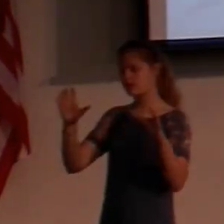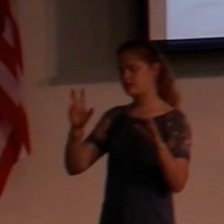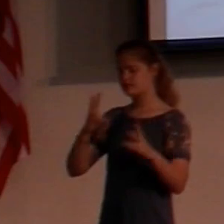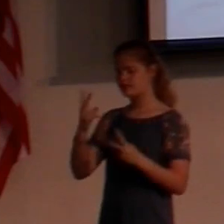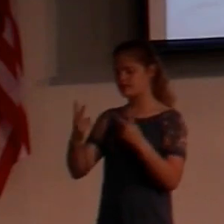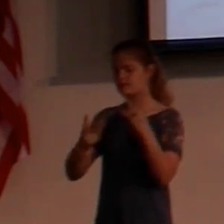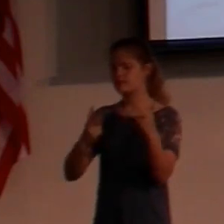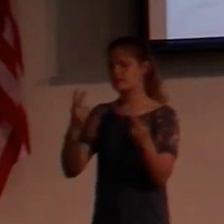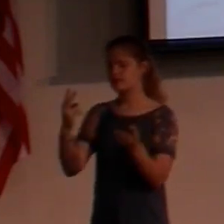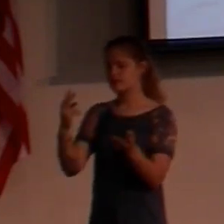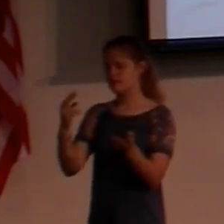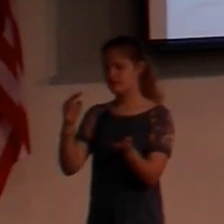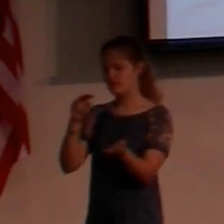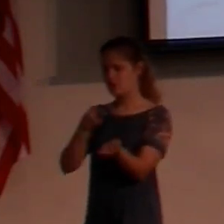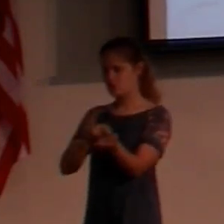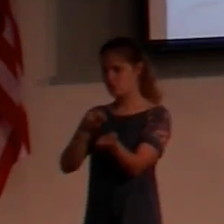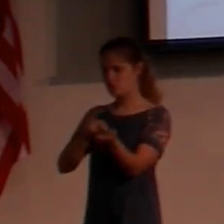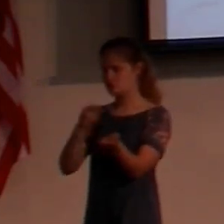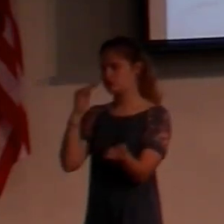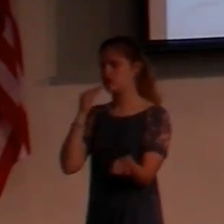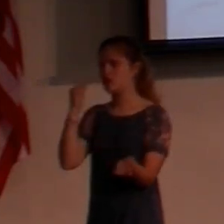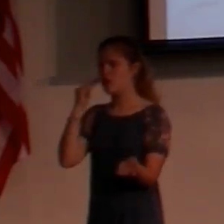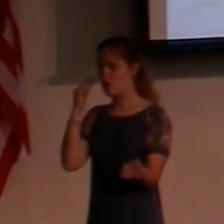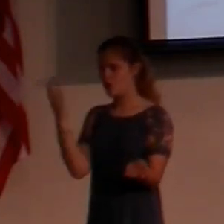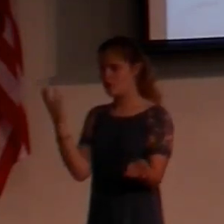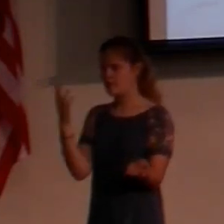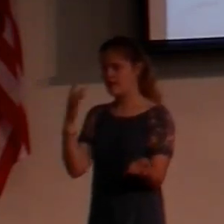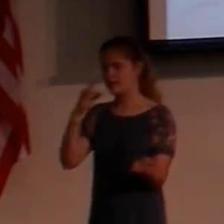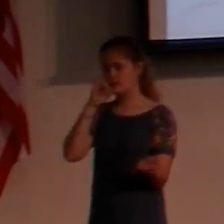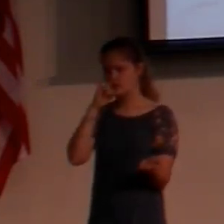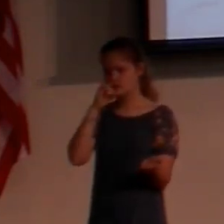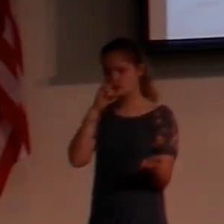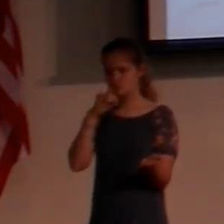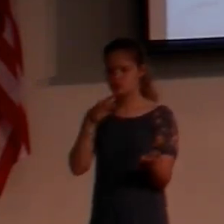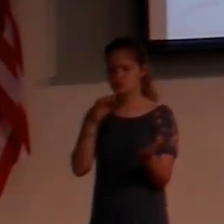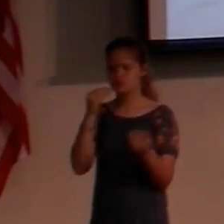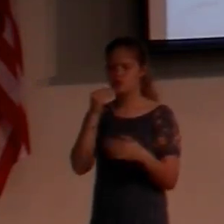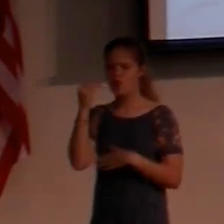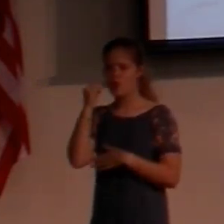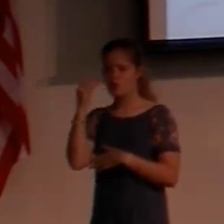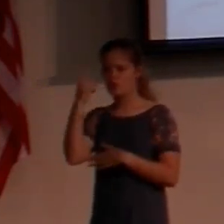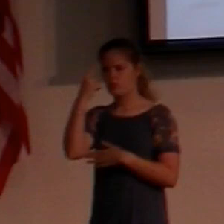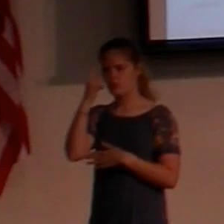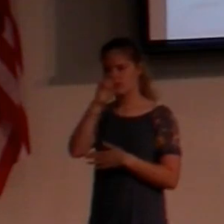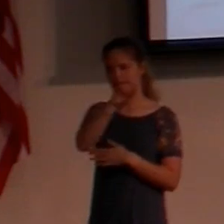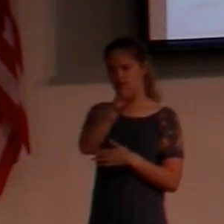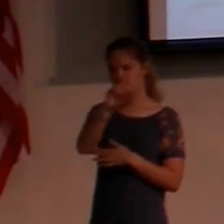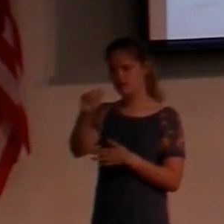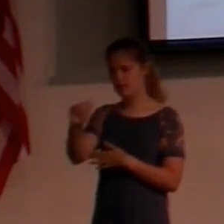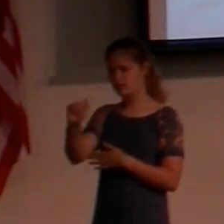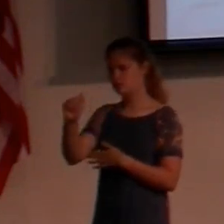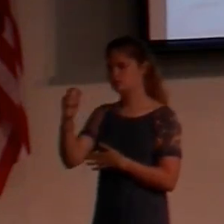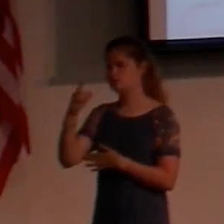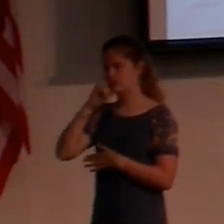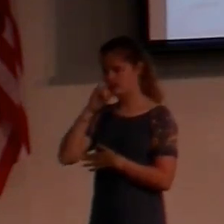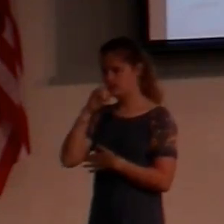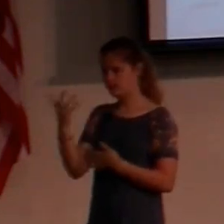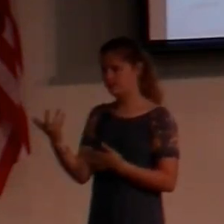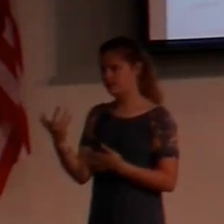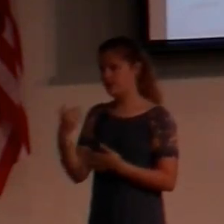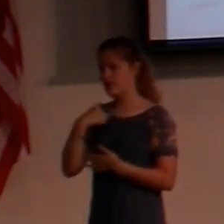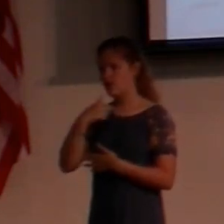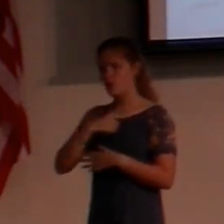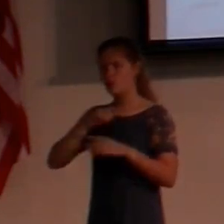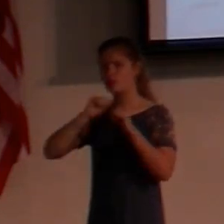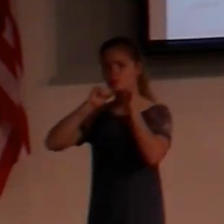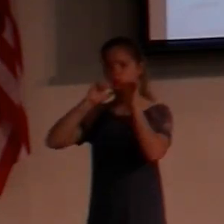homes and a children's home for disabled children, a hospice care facility. And we just went and blessed